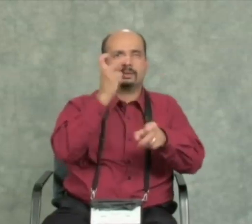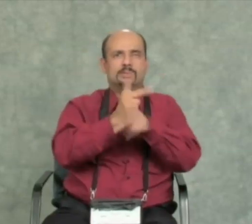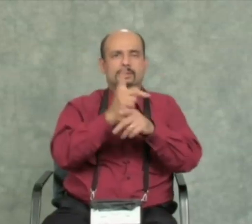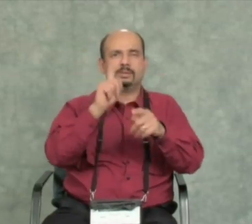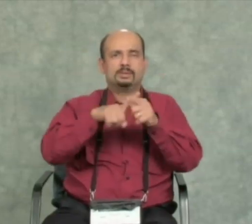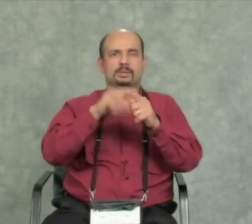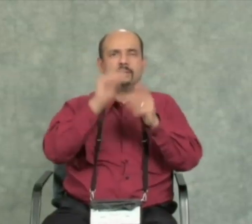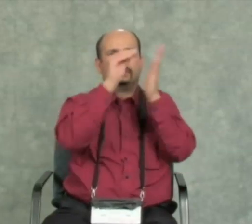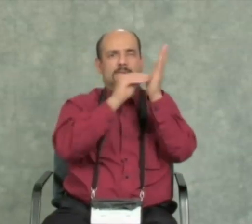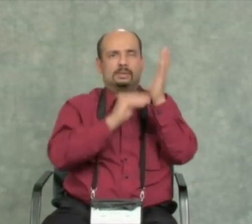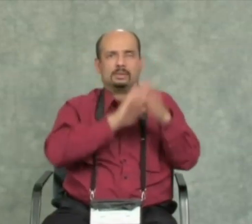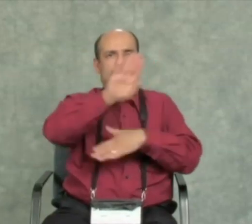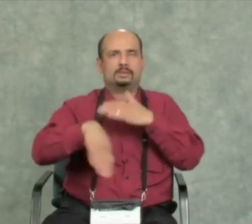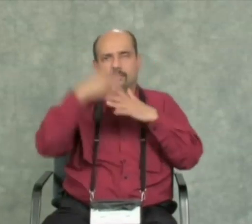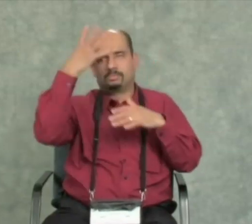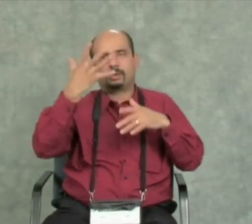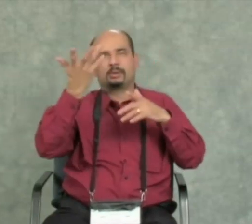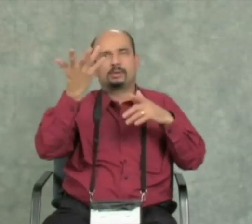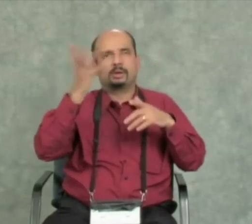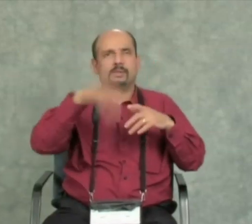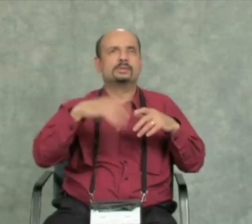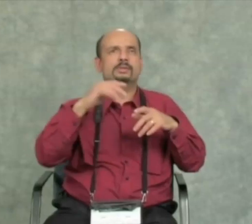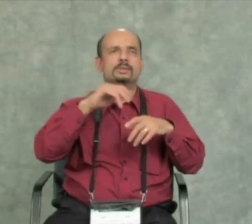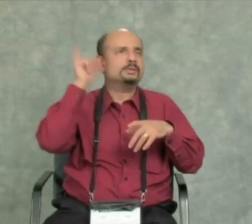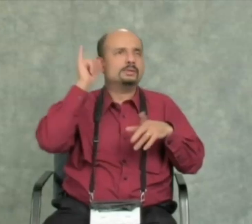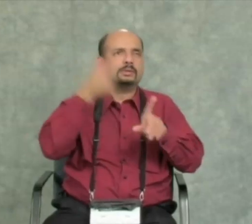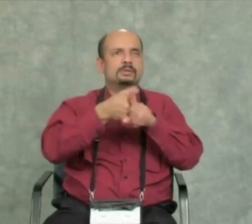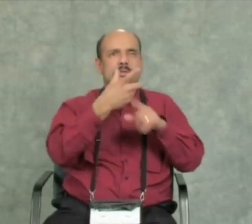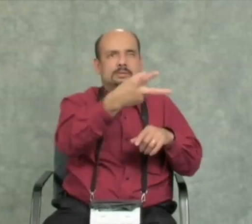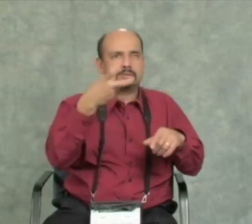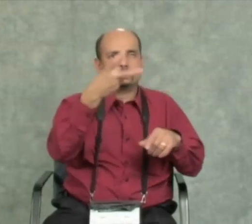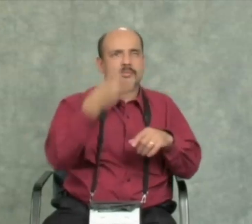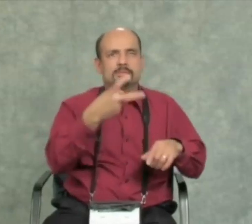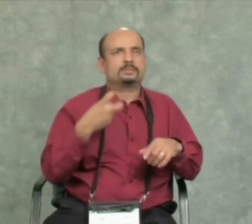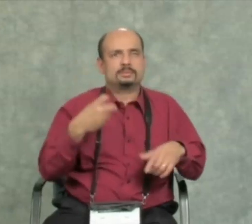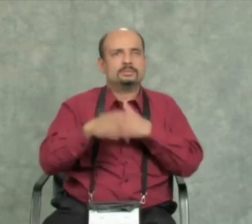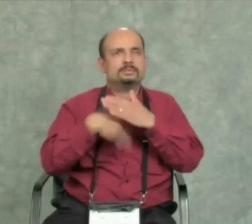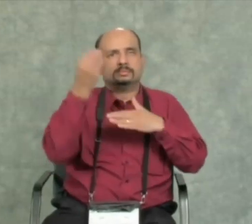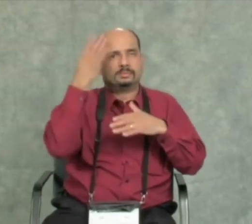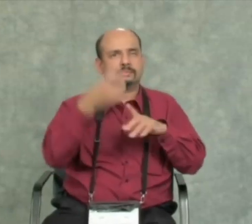Because I travel a lot for work, I can put all of my traveling on there.